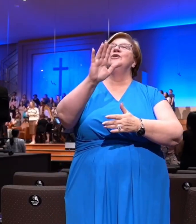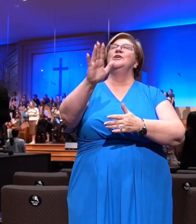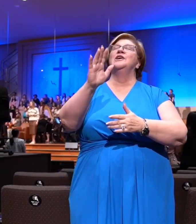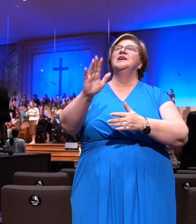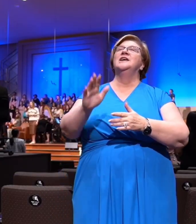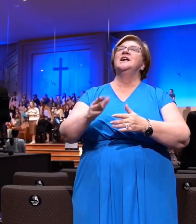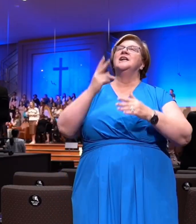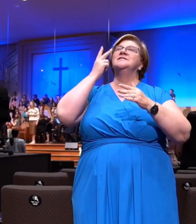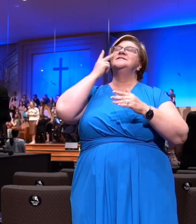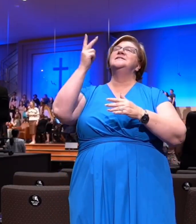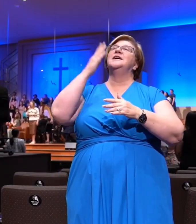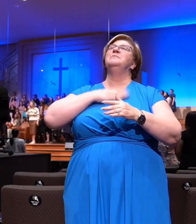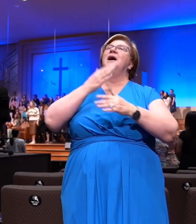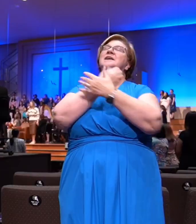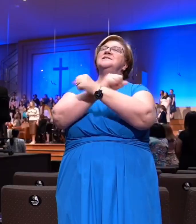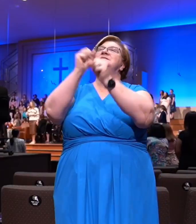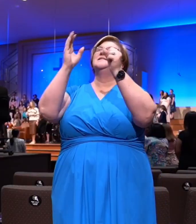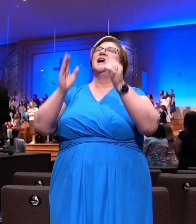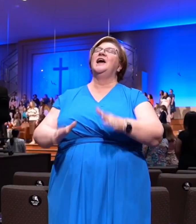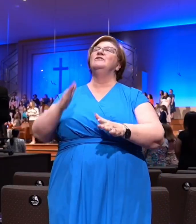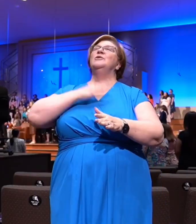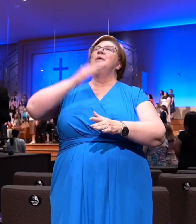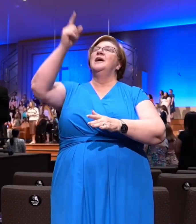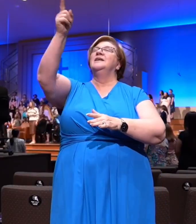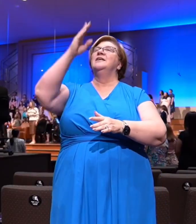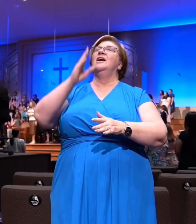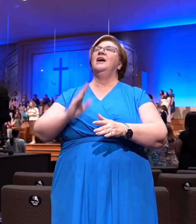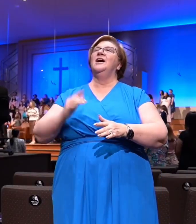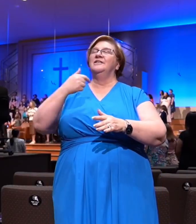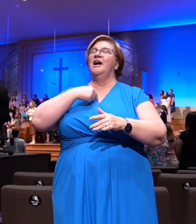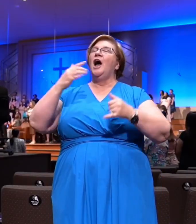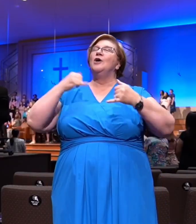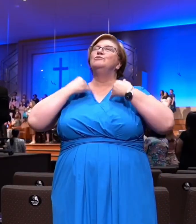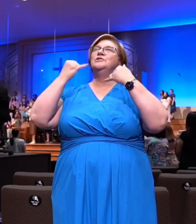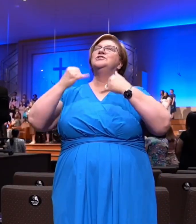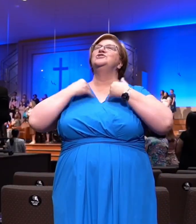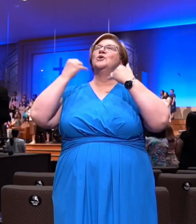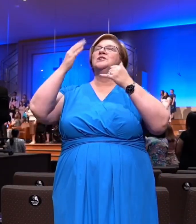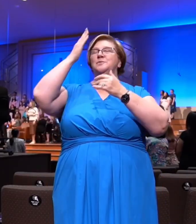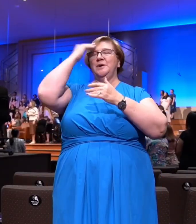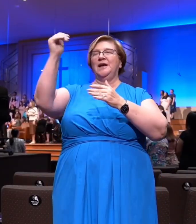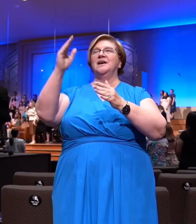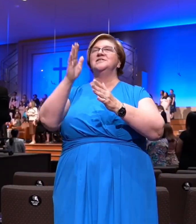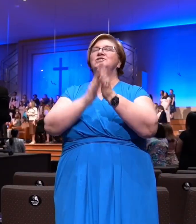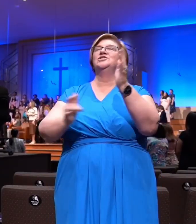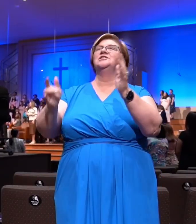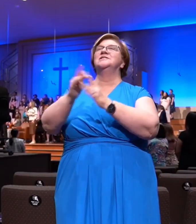God. I rejoice in Jesus' victory.